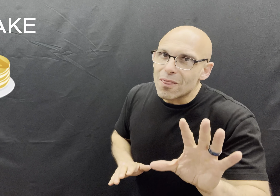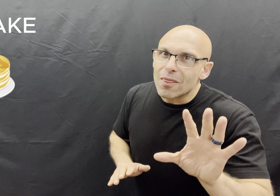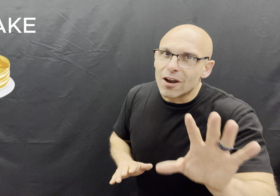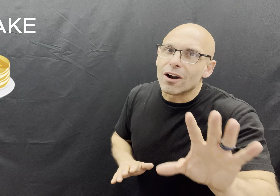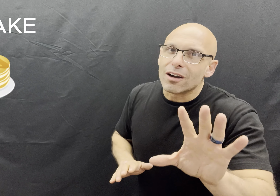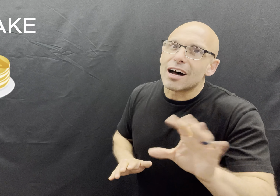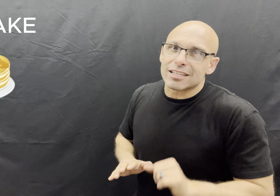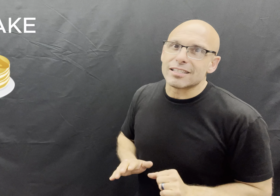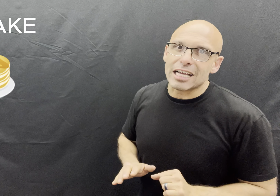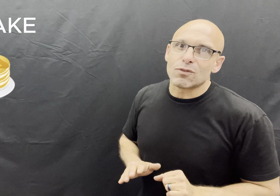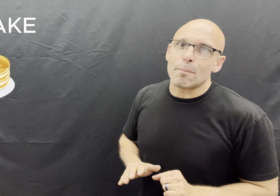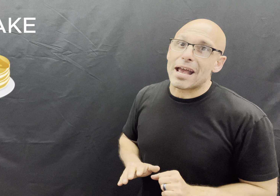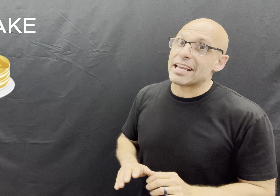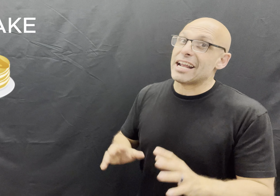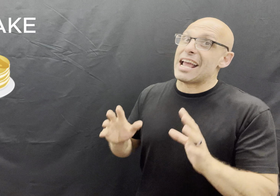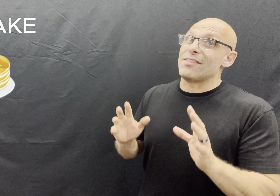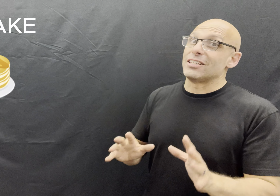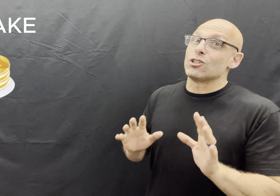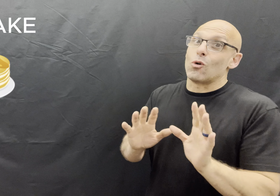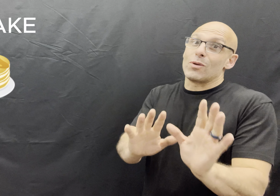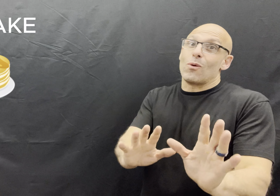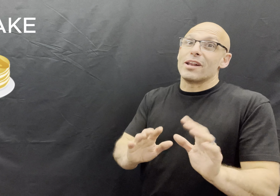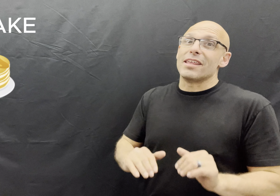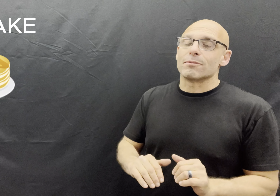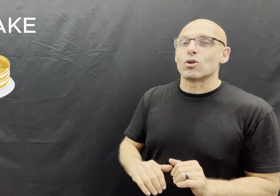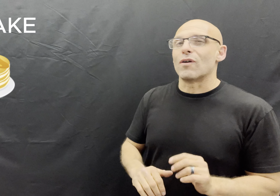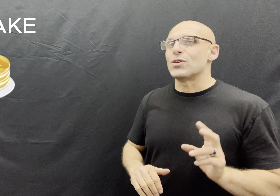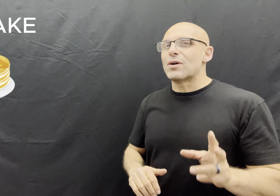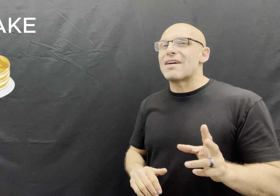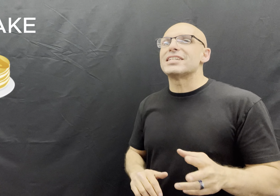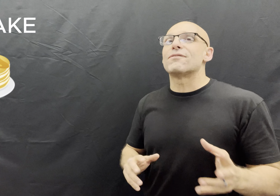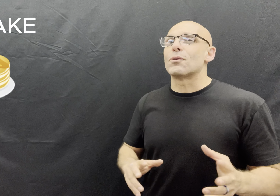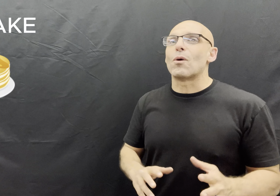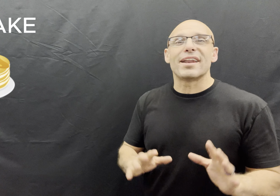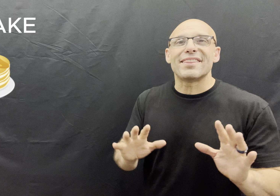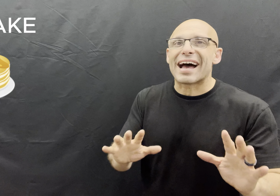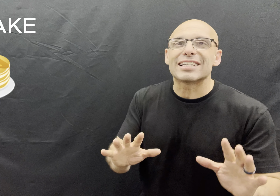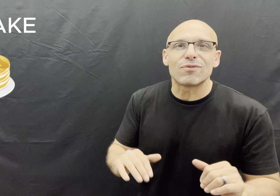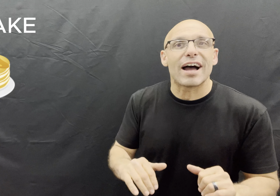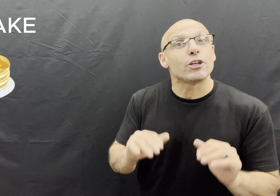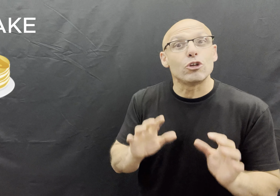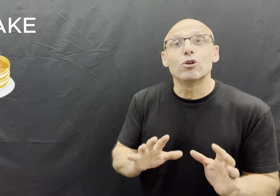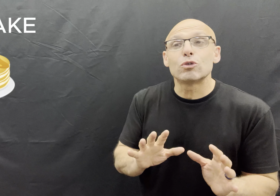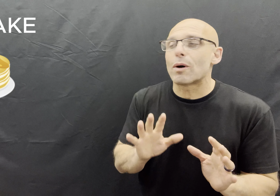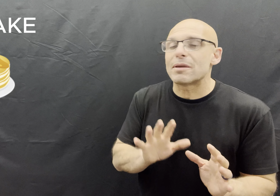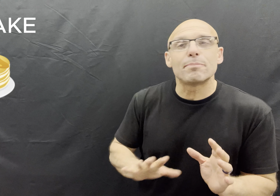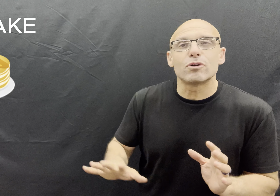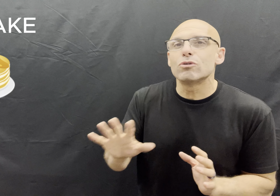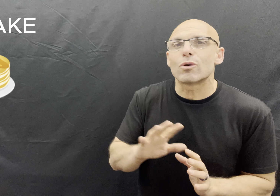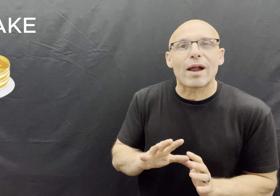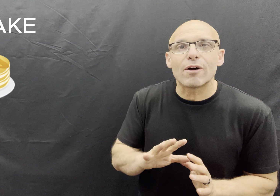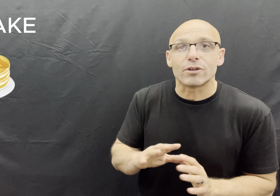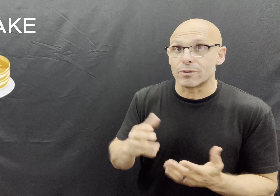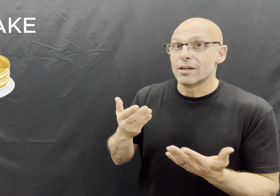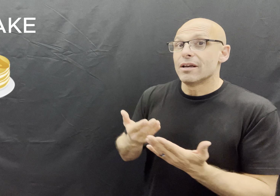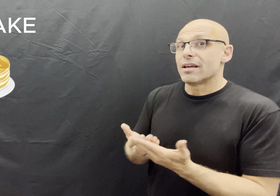there are lots of signs for pancake, and this is only one of them. So if you have a different one, that's fine. Use what people use around you. If